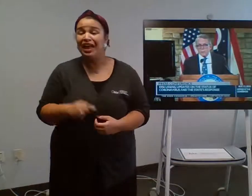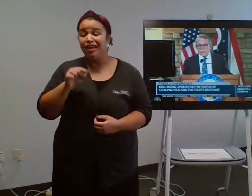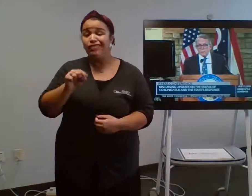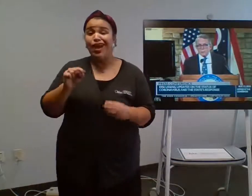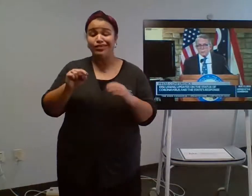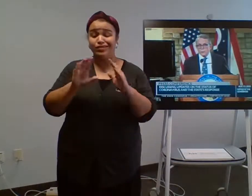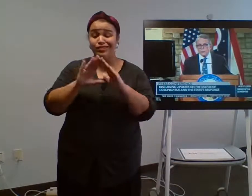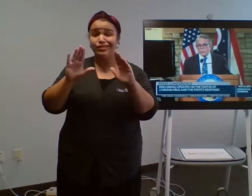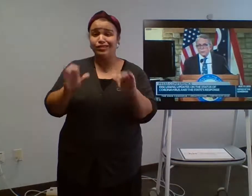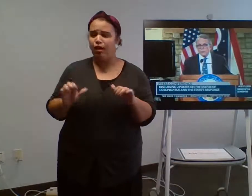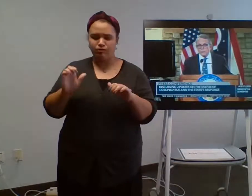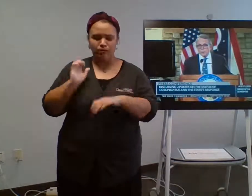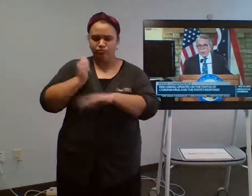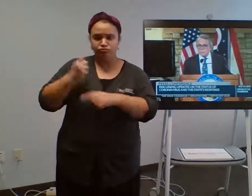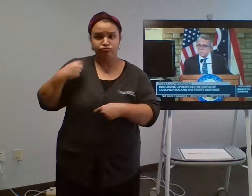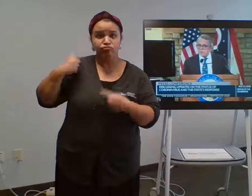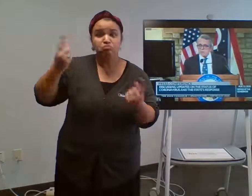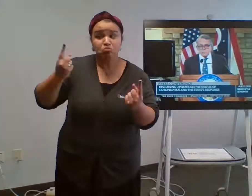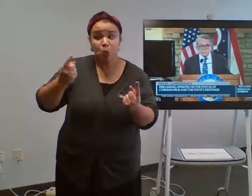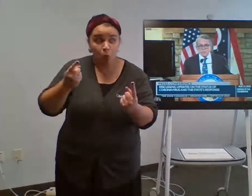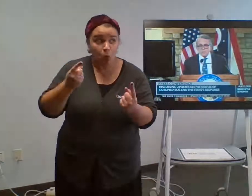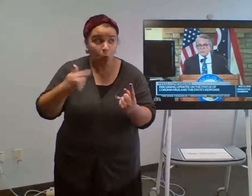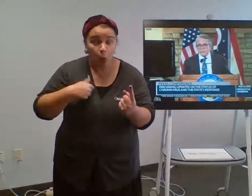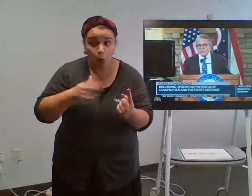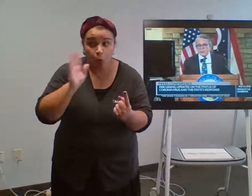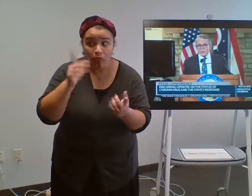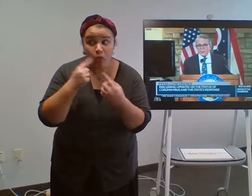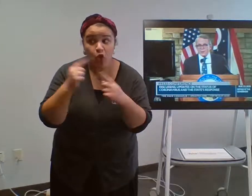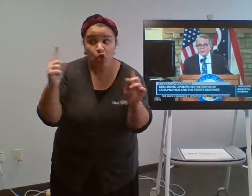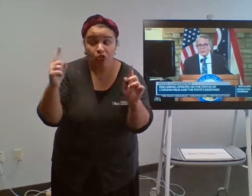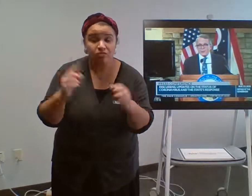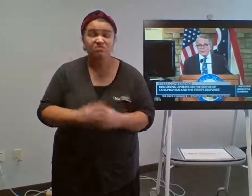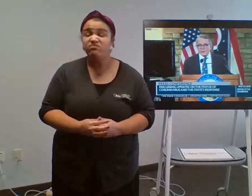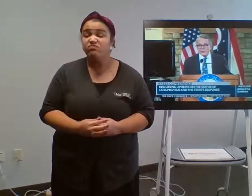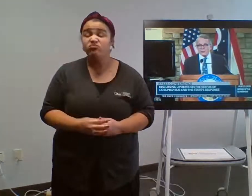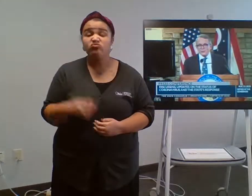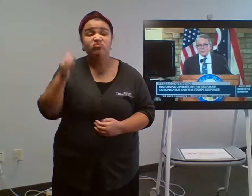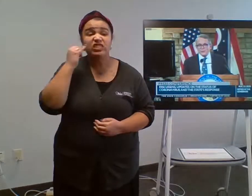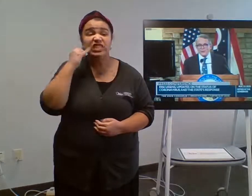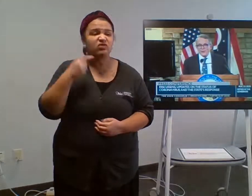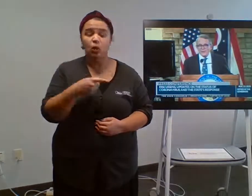People have the opportunity. If they don't want to do that, they can got 13 hours on election day,